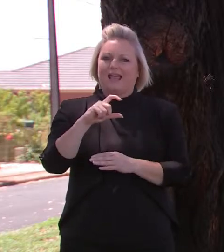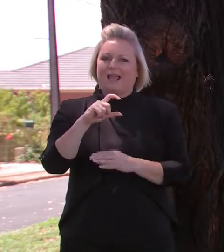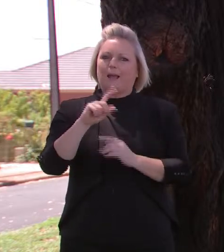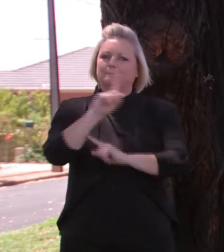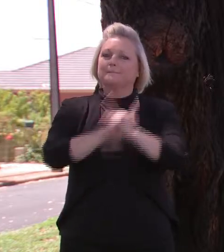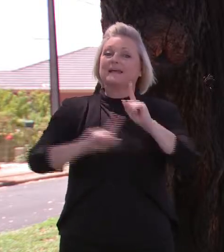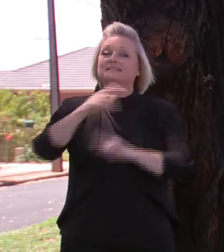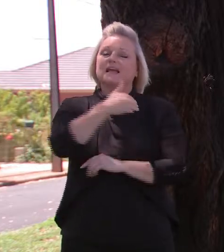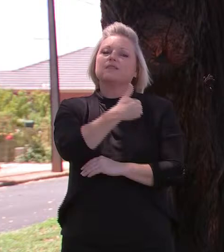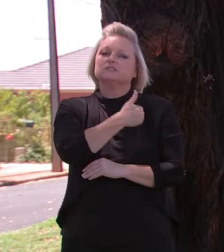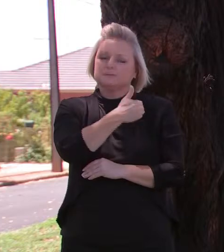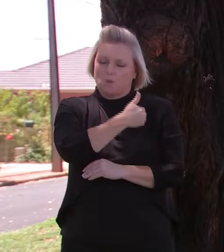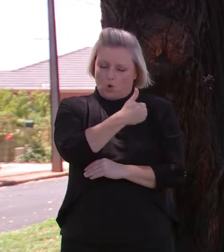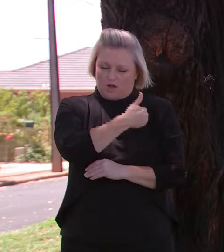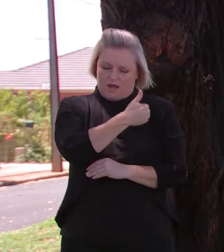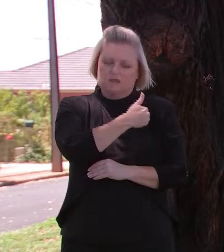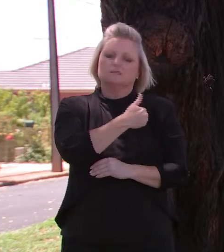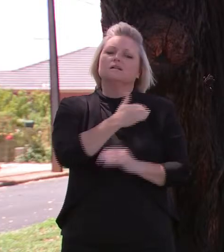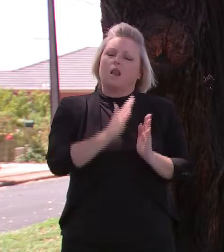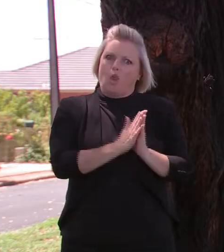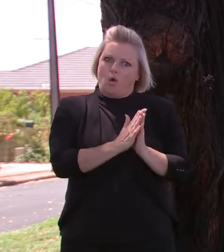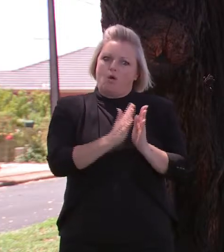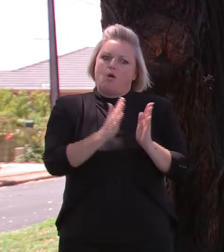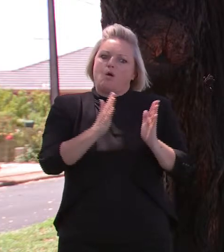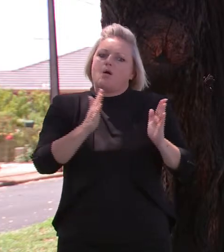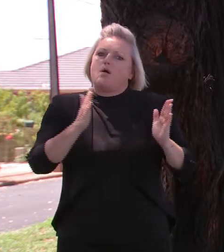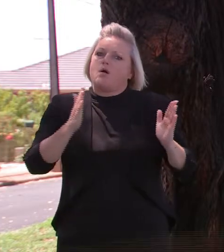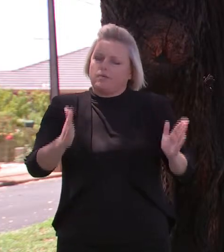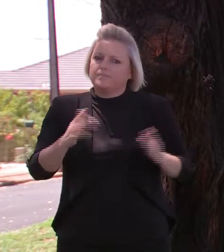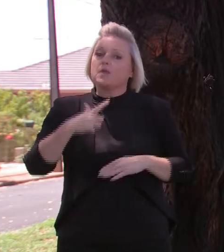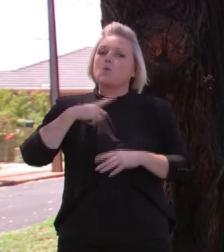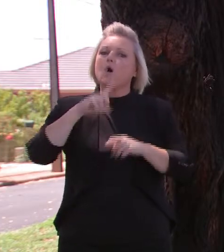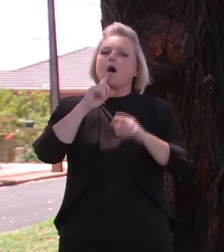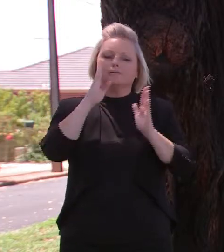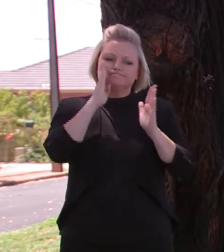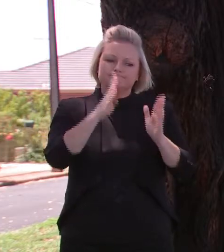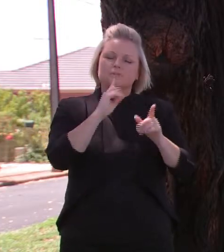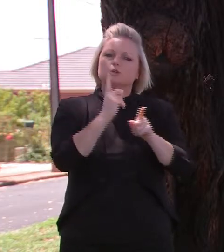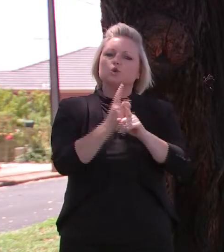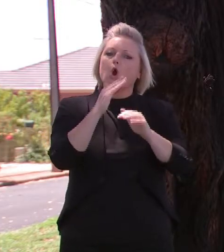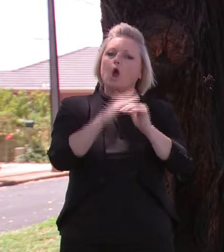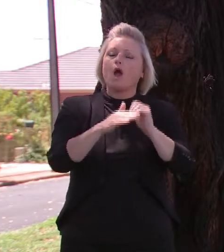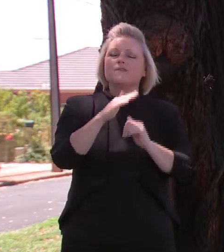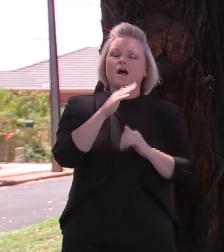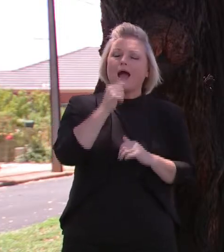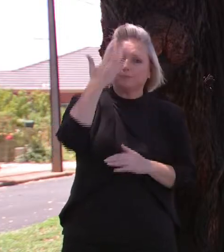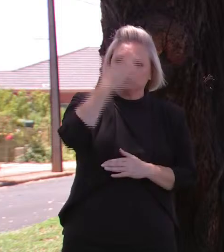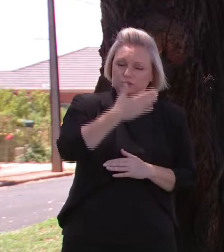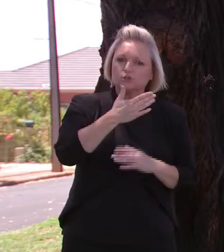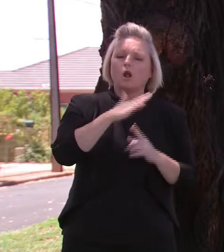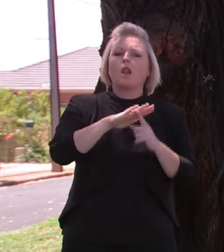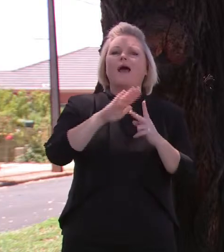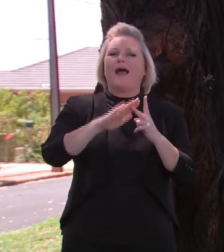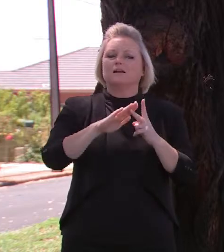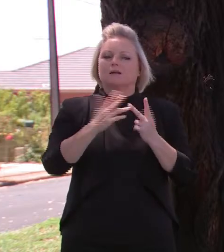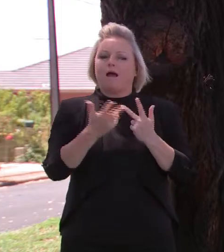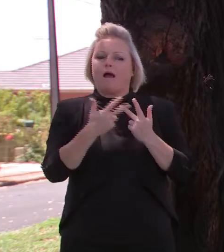second focused workshop on Aboriginal and vulnerable communities. We now have more than